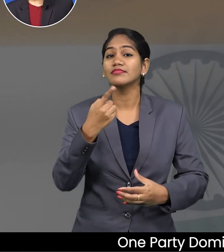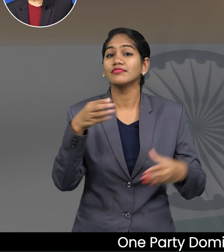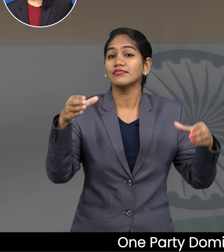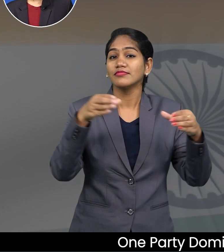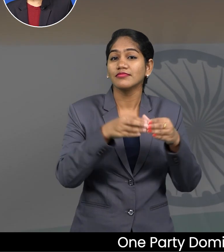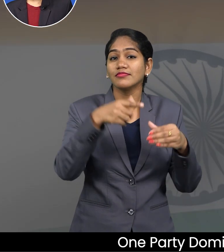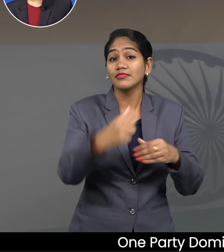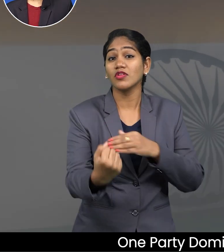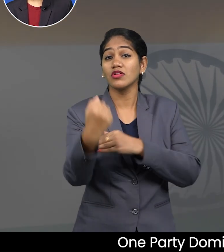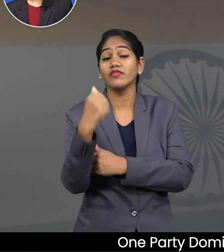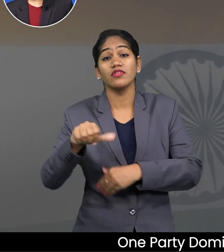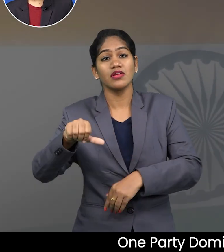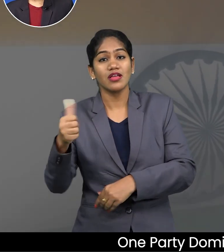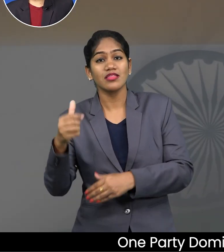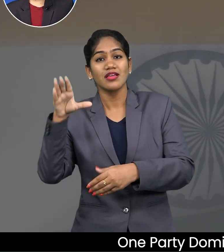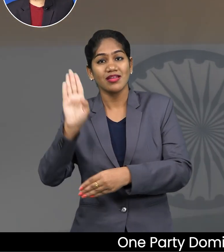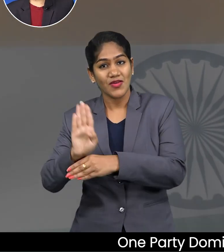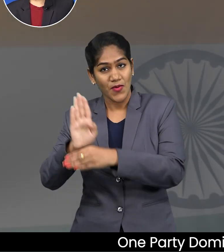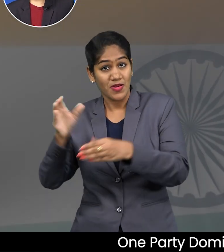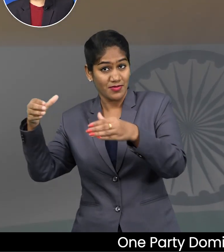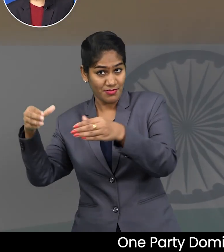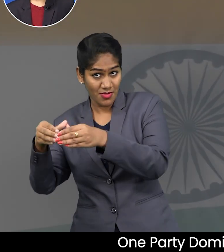one-party dominance of the Congress party,